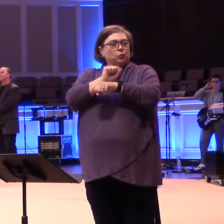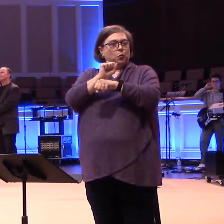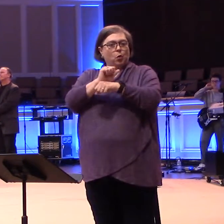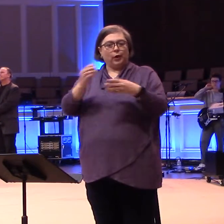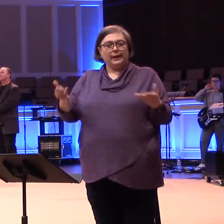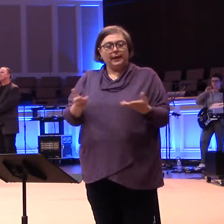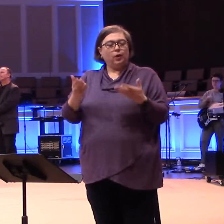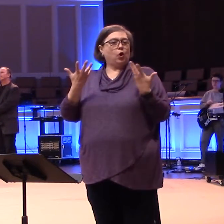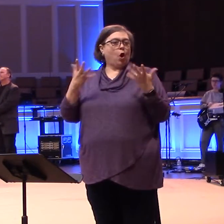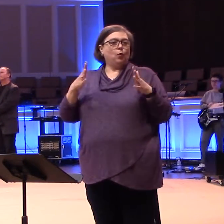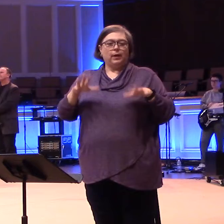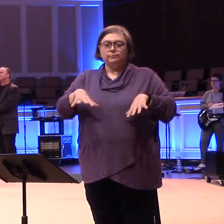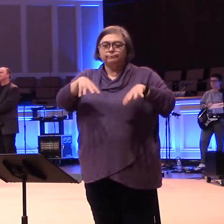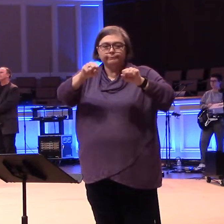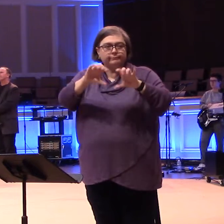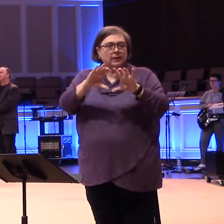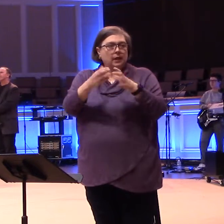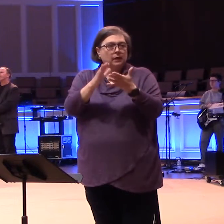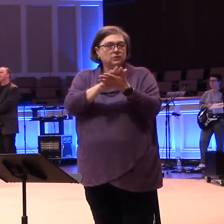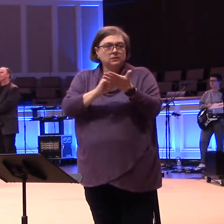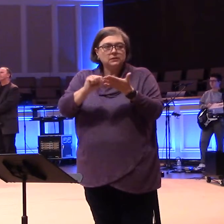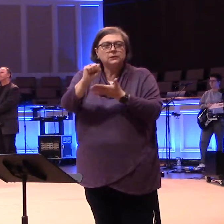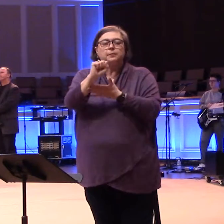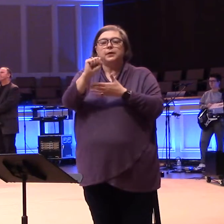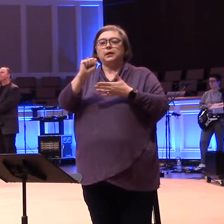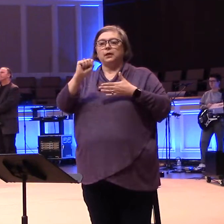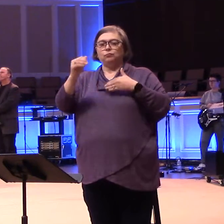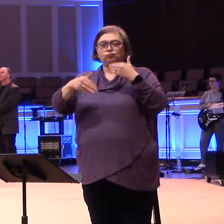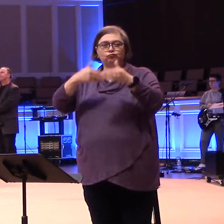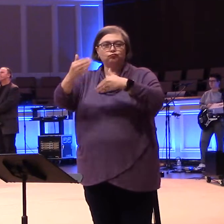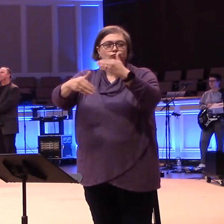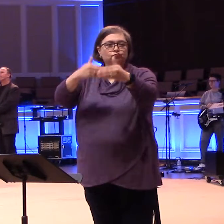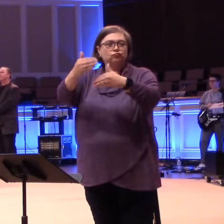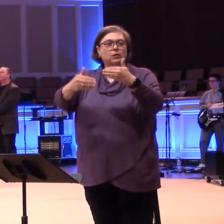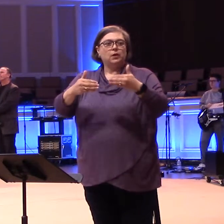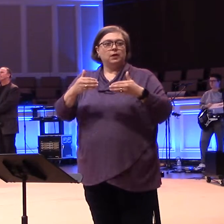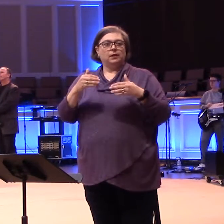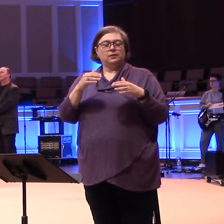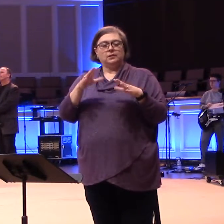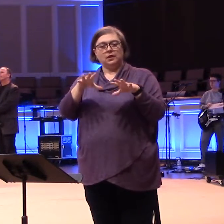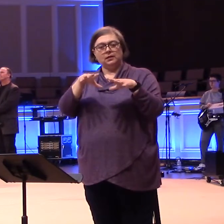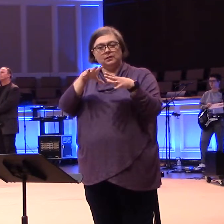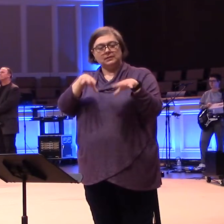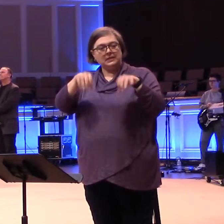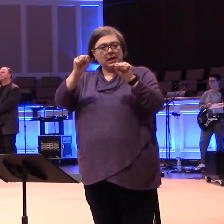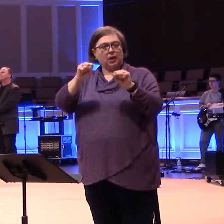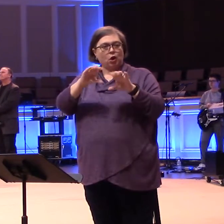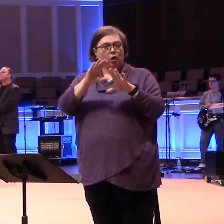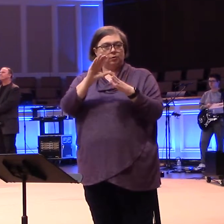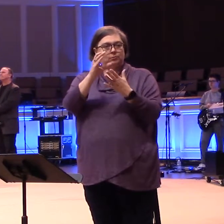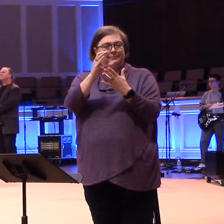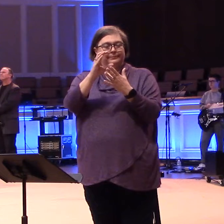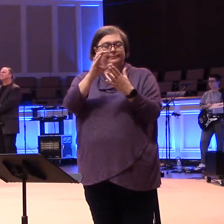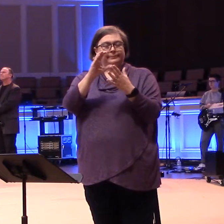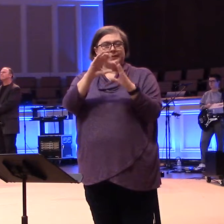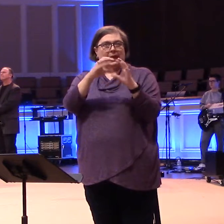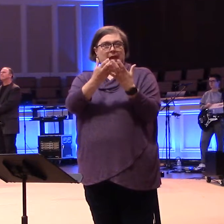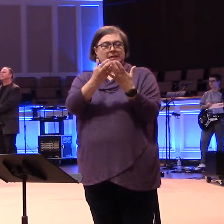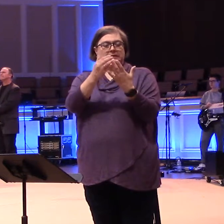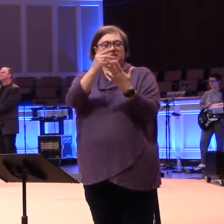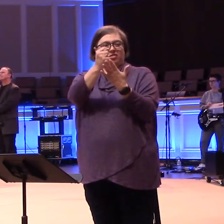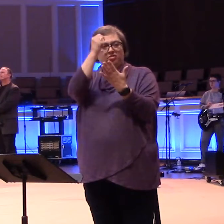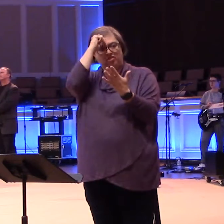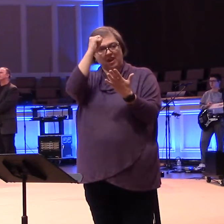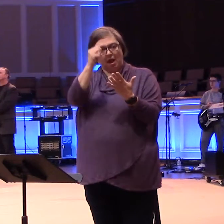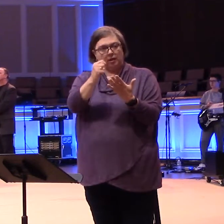seminary, already advancing in different courses in theology and different things. And God's been using